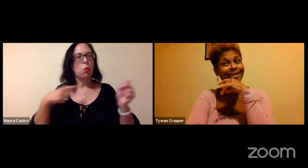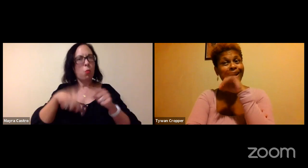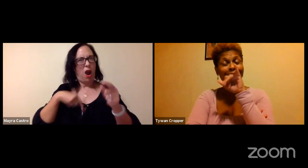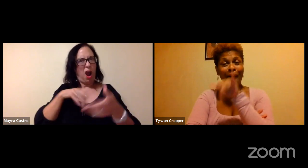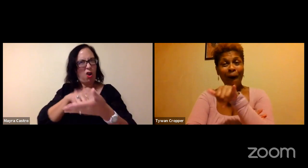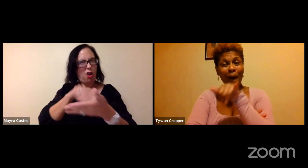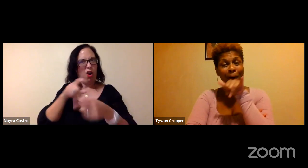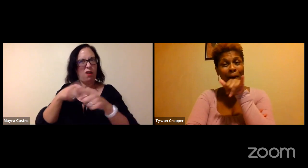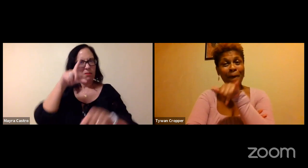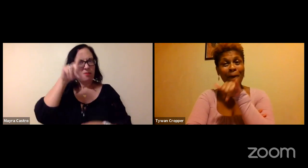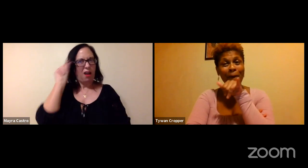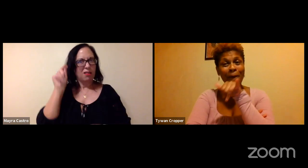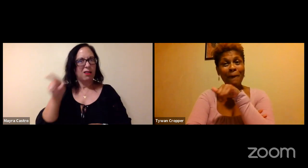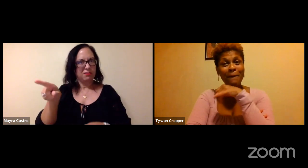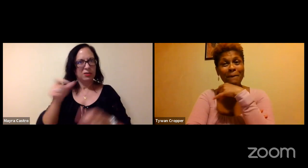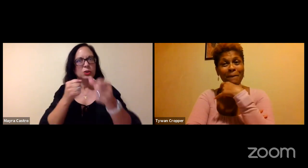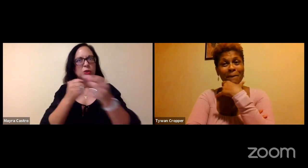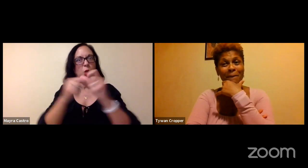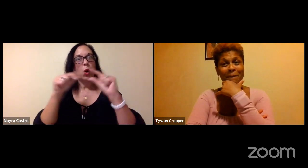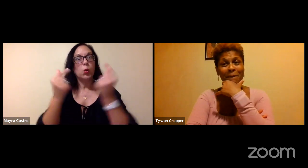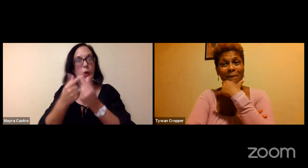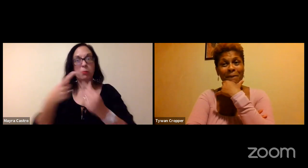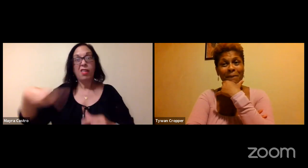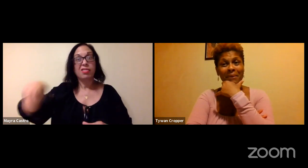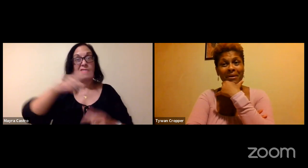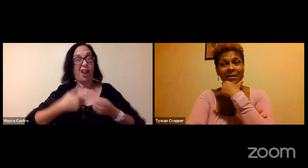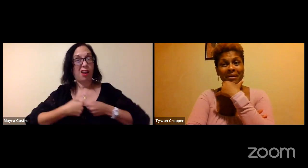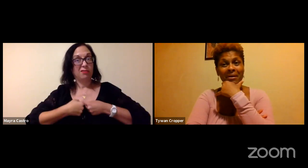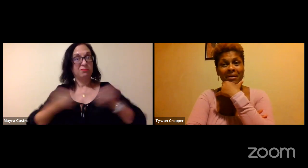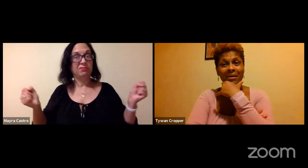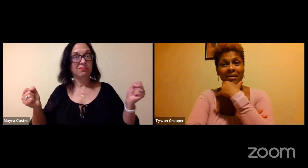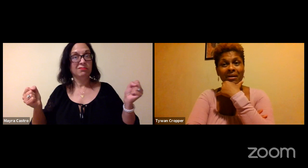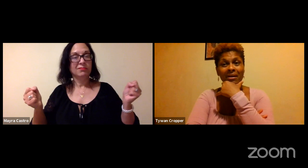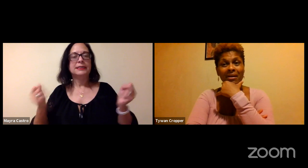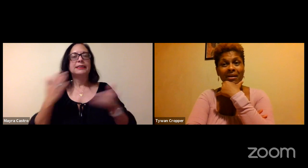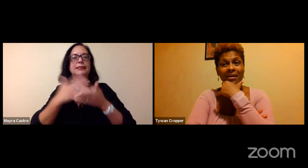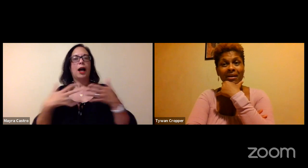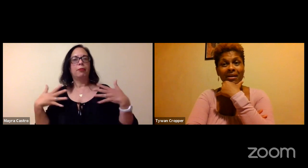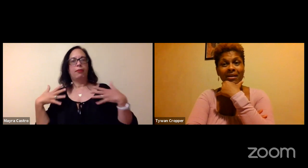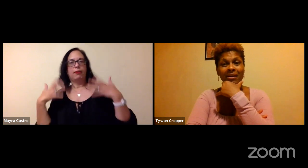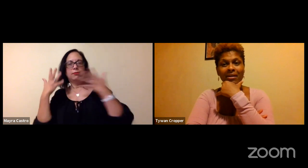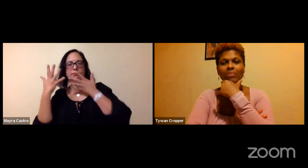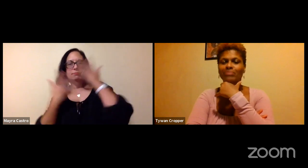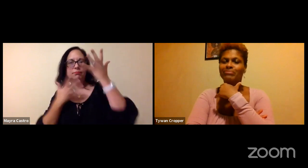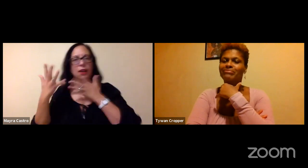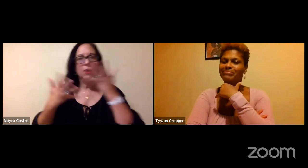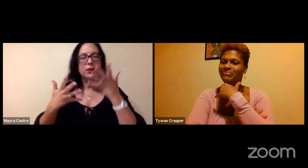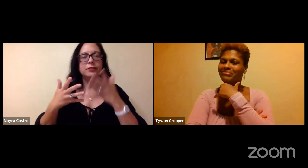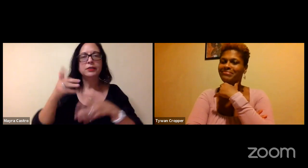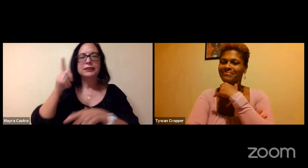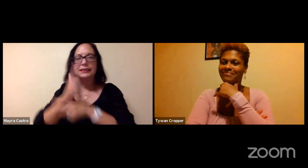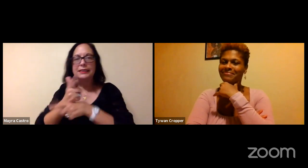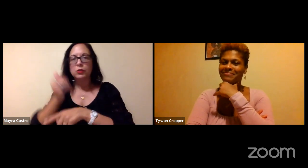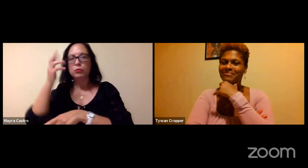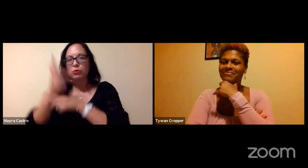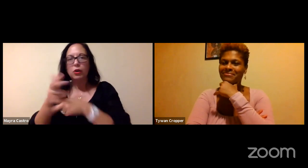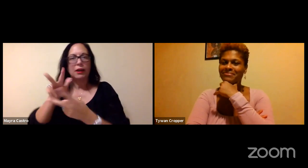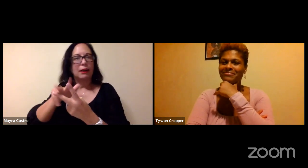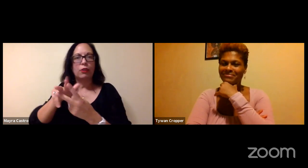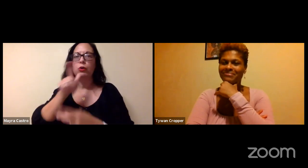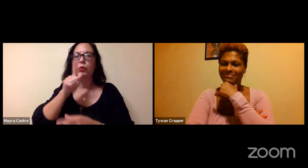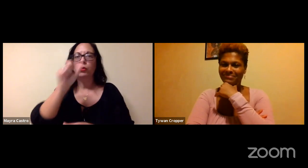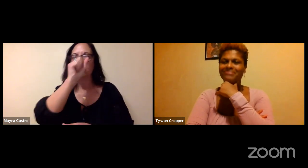And I noticed that many of these people were very willing to talk about their experiences having a sibling or a family member,